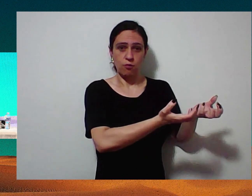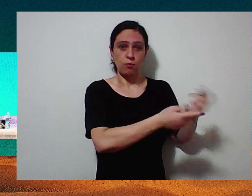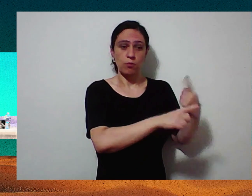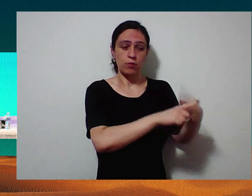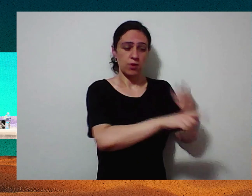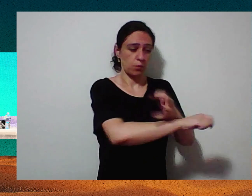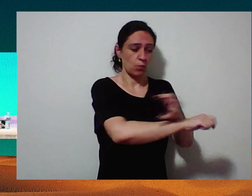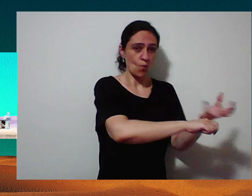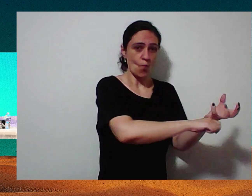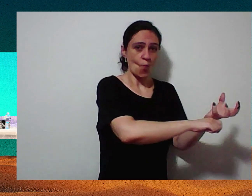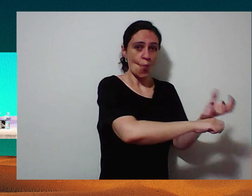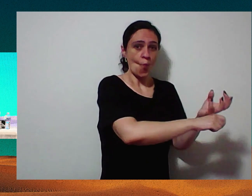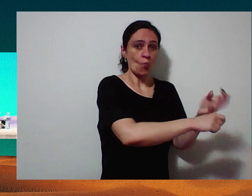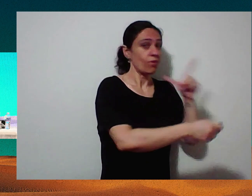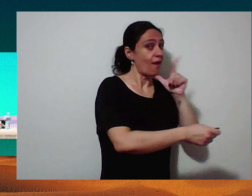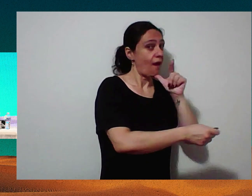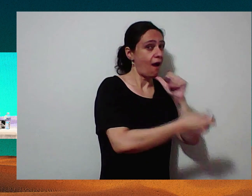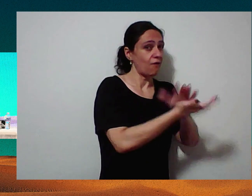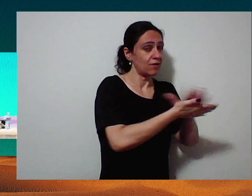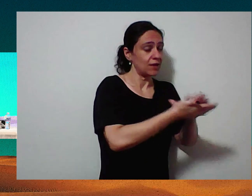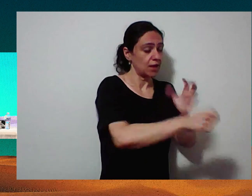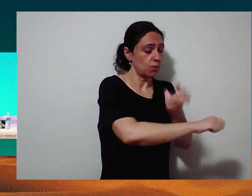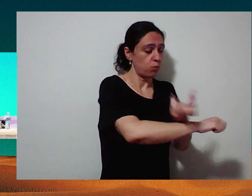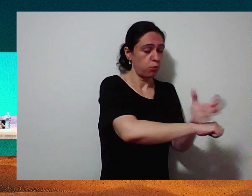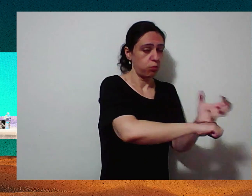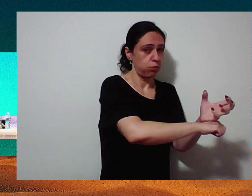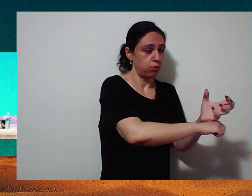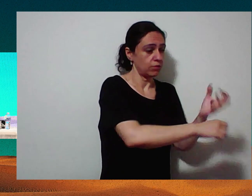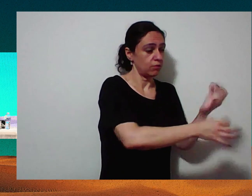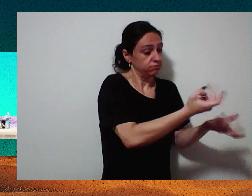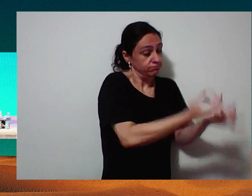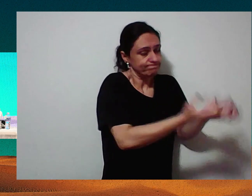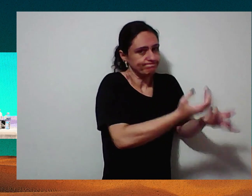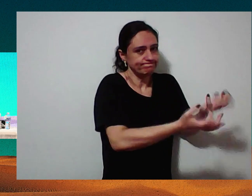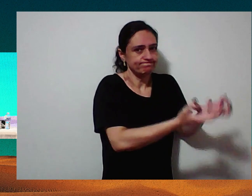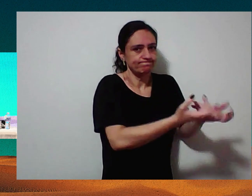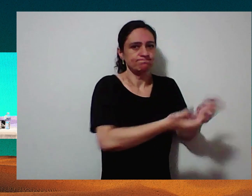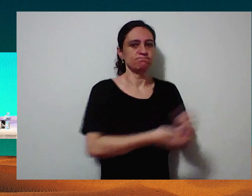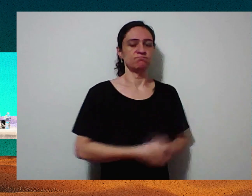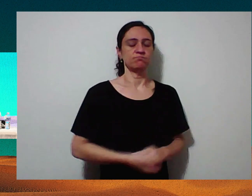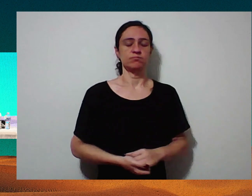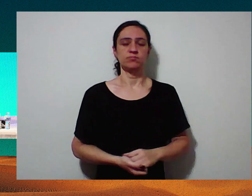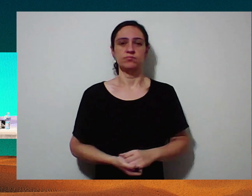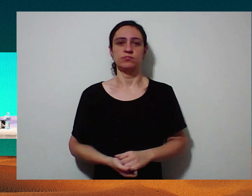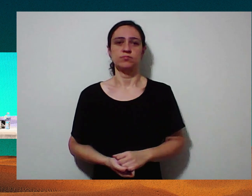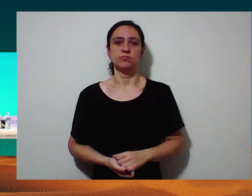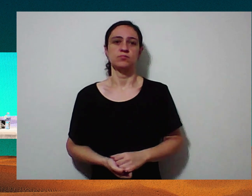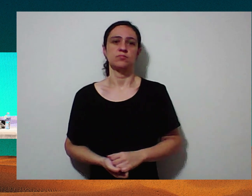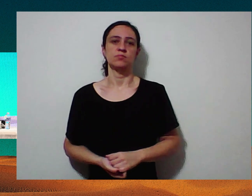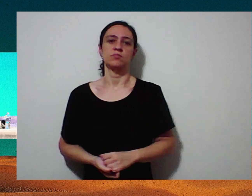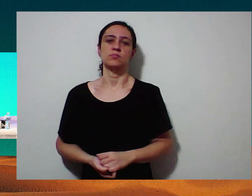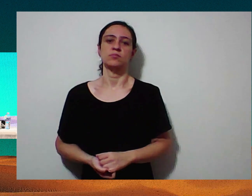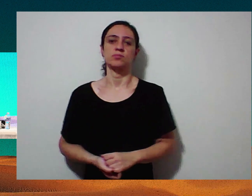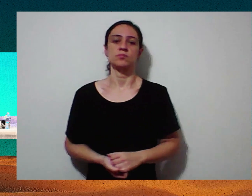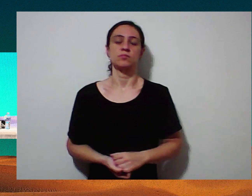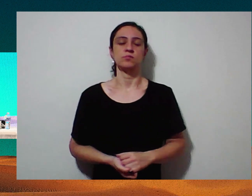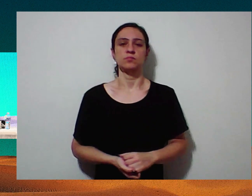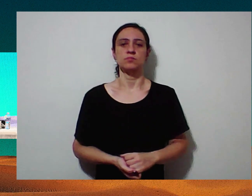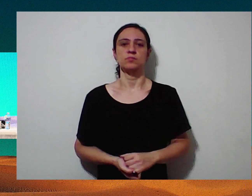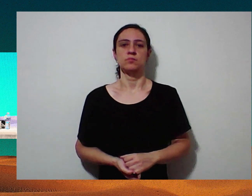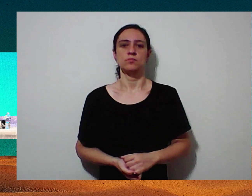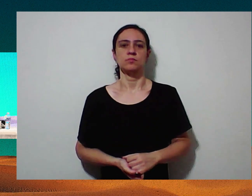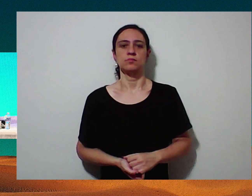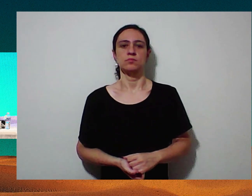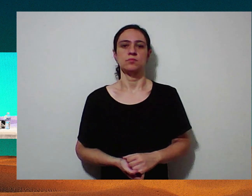you're driving on a highway, people will throw something, and then that grass, dry grass would be set on fire. E se